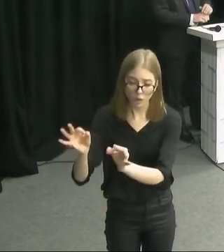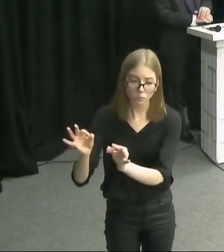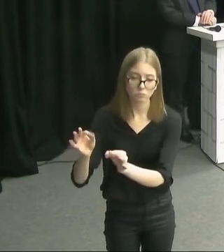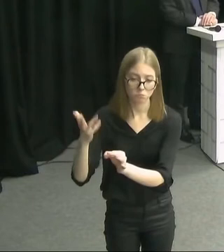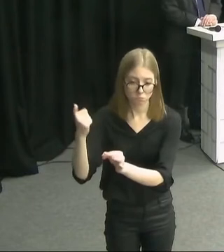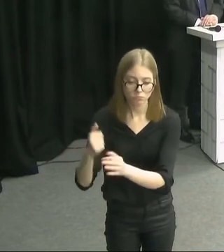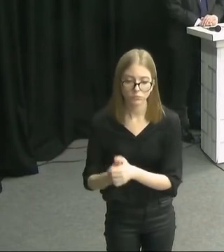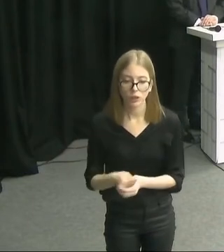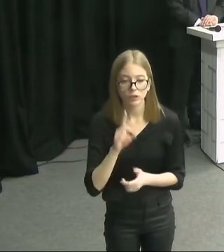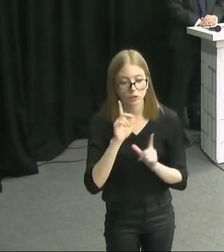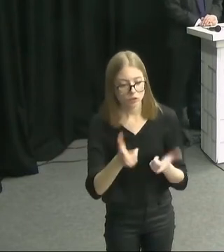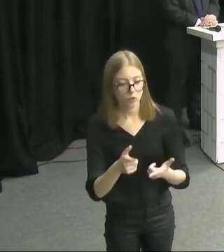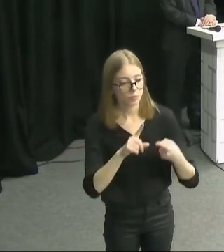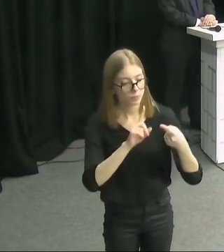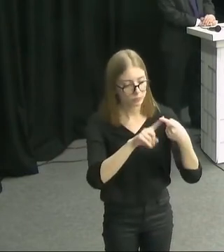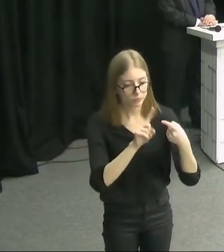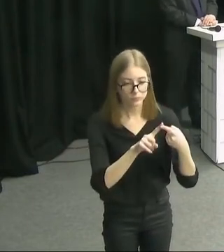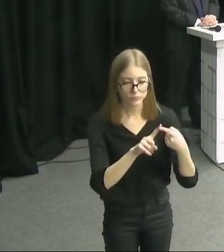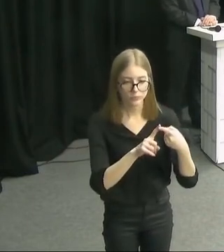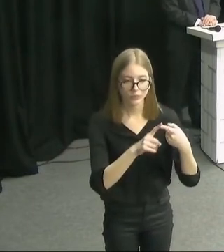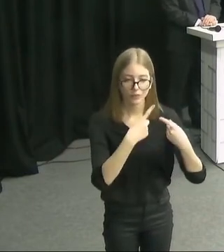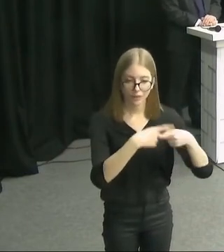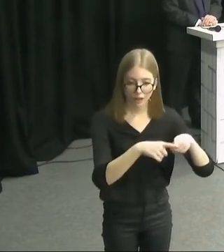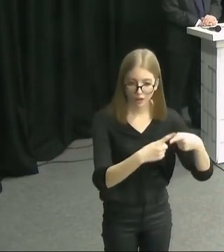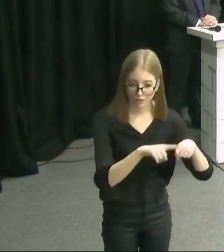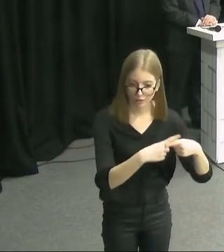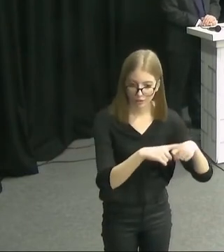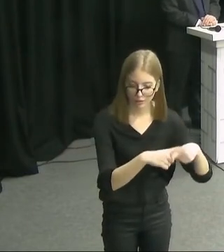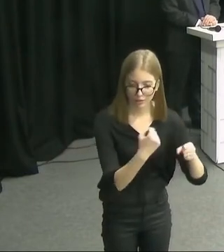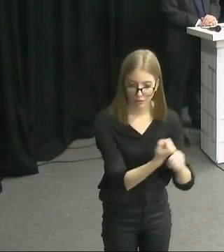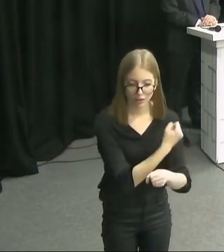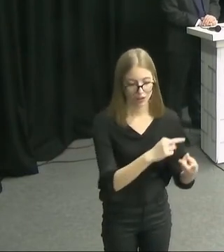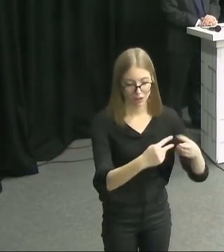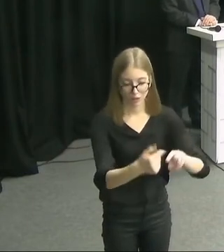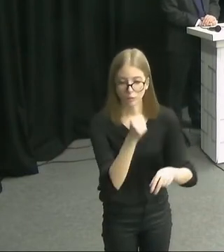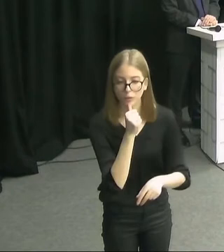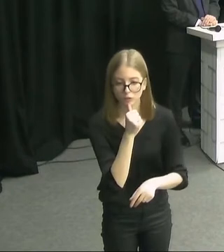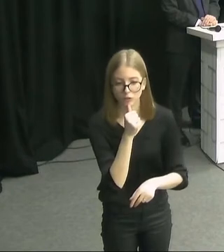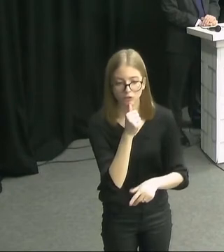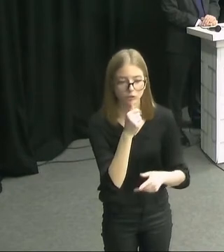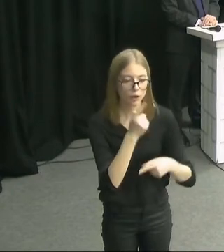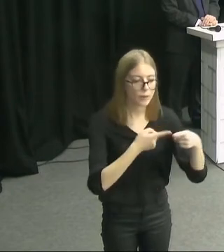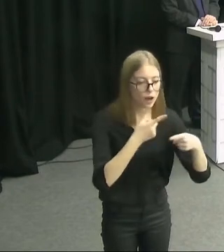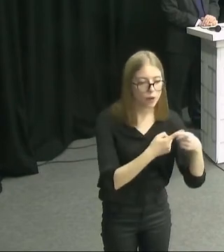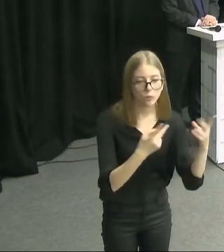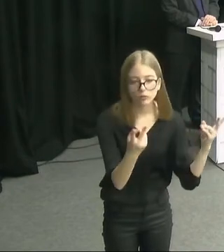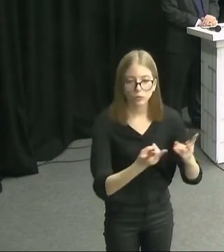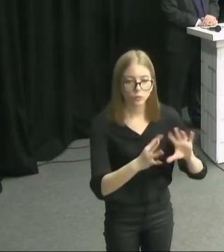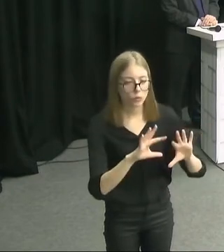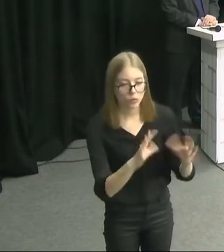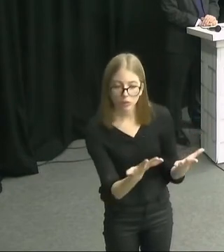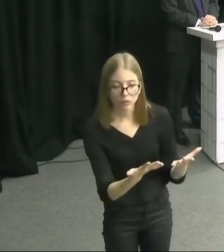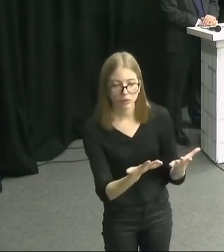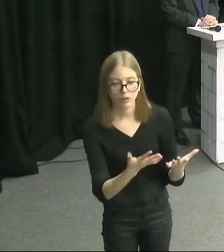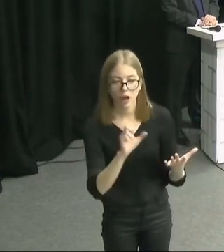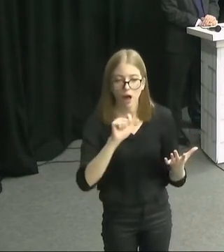to make sure that the alumni feel close to the university? Well, there are many ways. We could have the